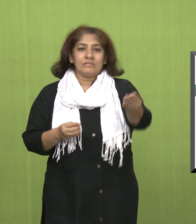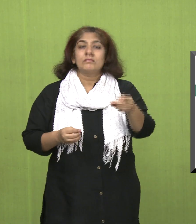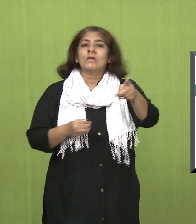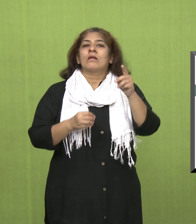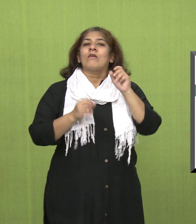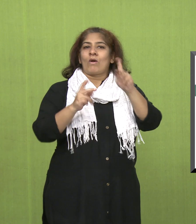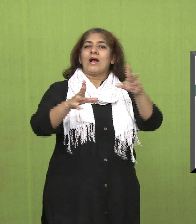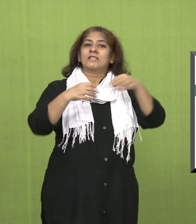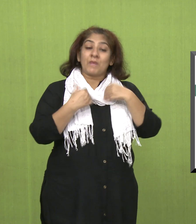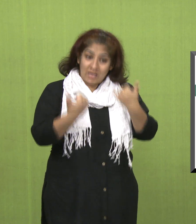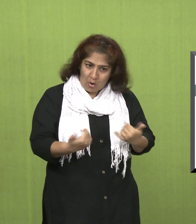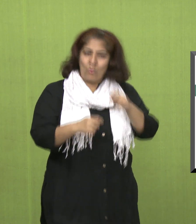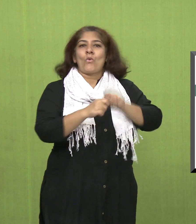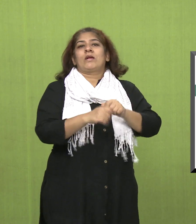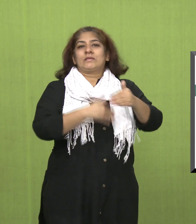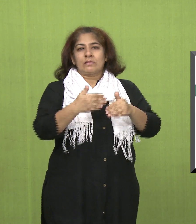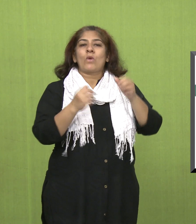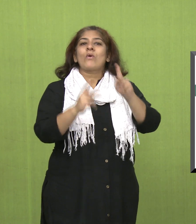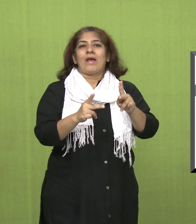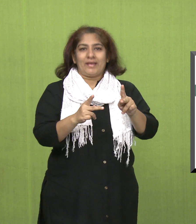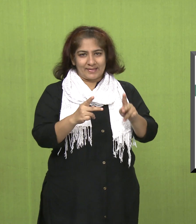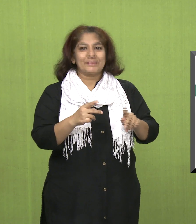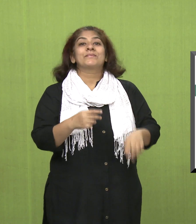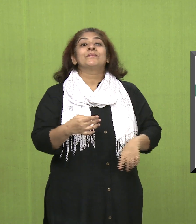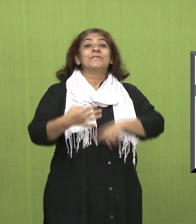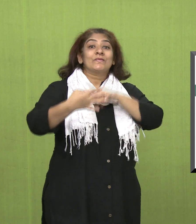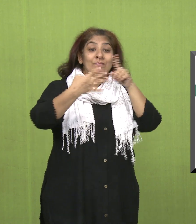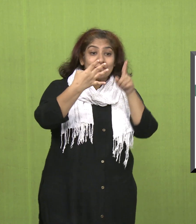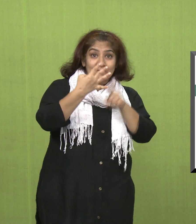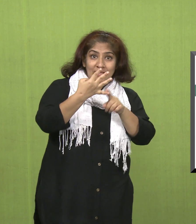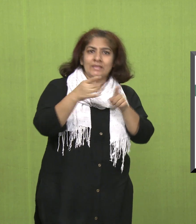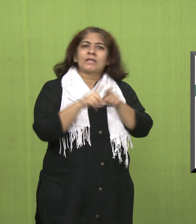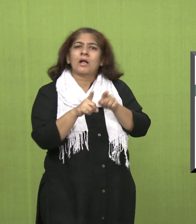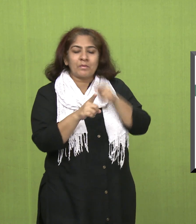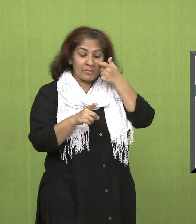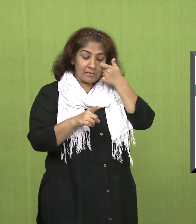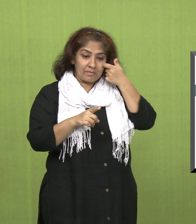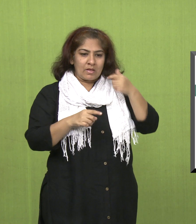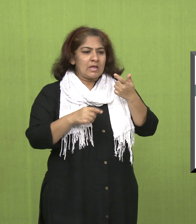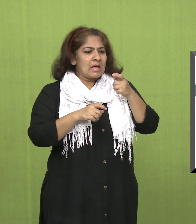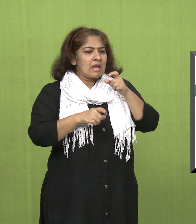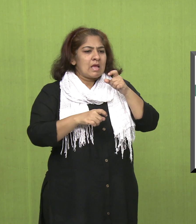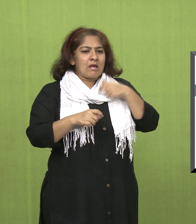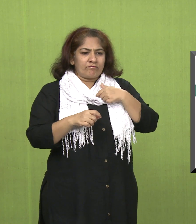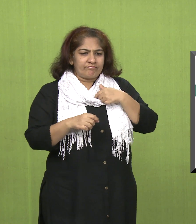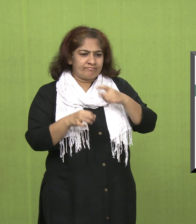and they get some reference from other faithful people for the work, to work inside the